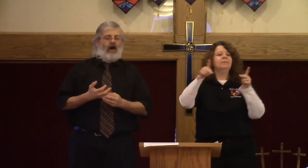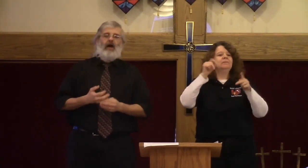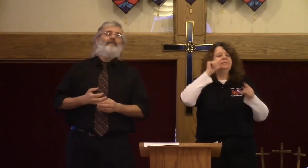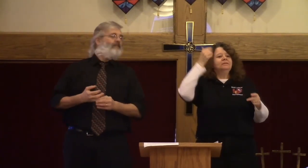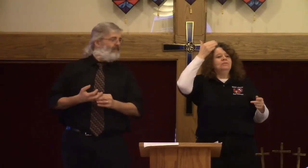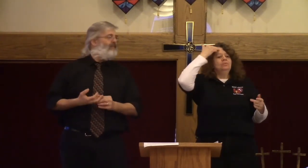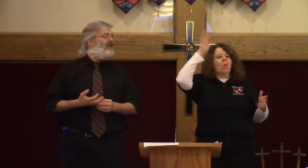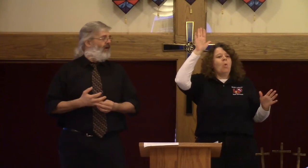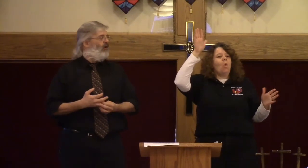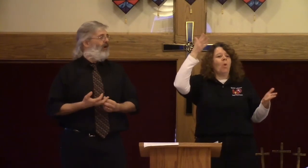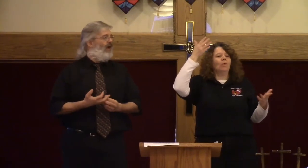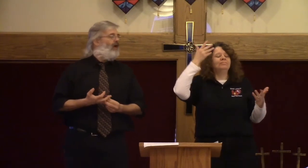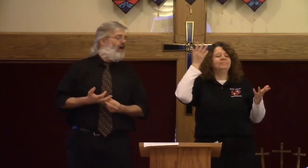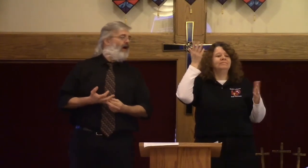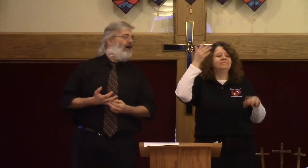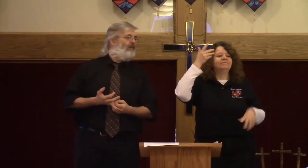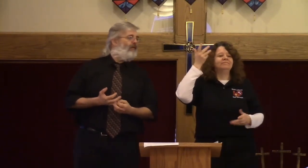Fine. Okay.